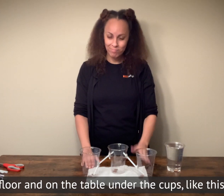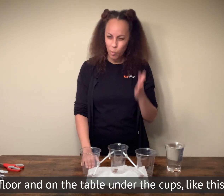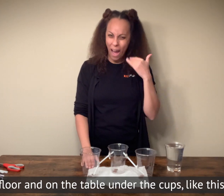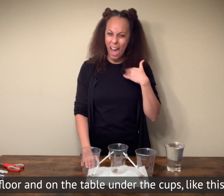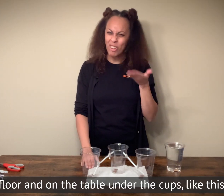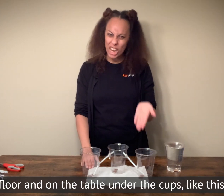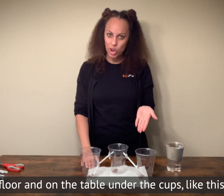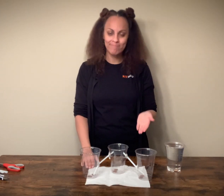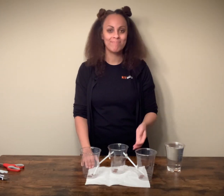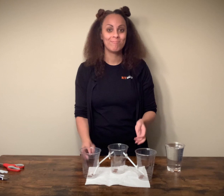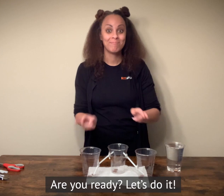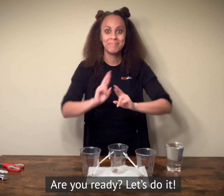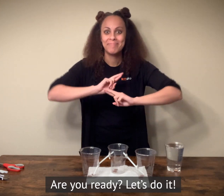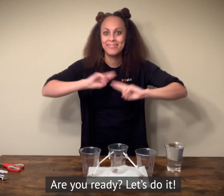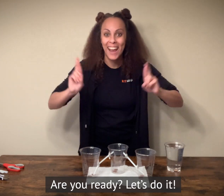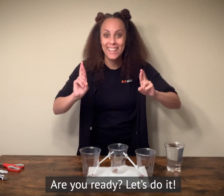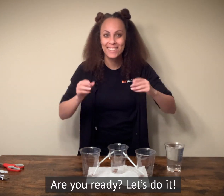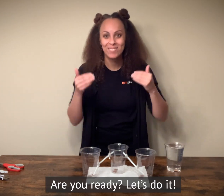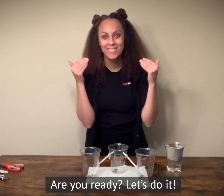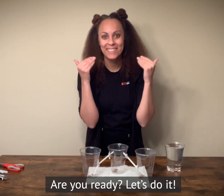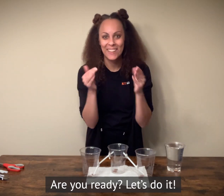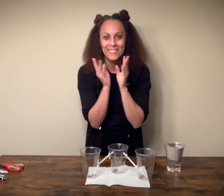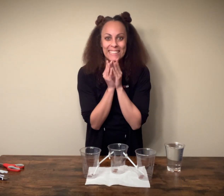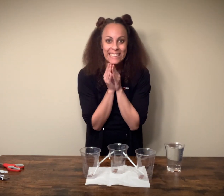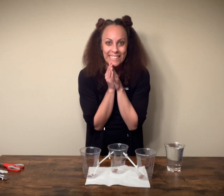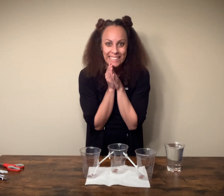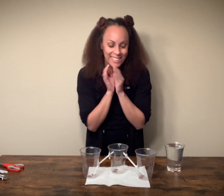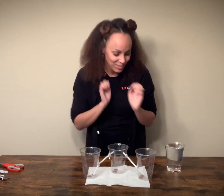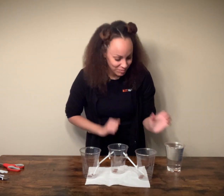and floor under the cups. Are you ready? Let's do it.